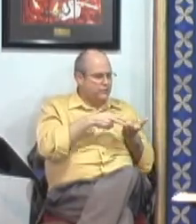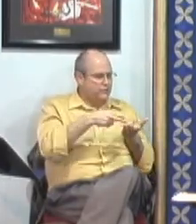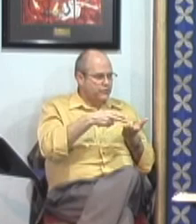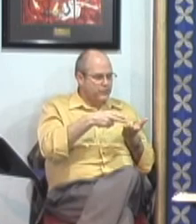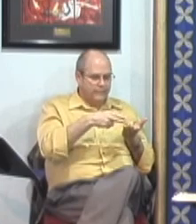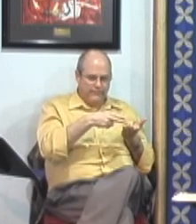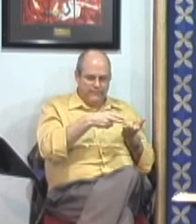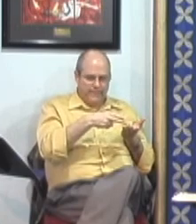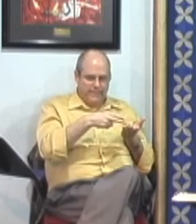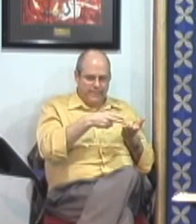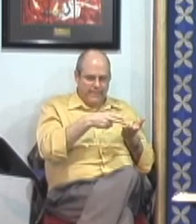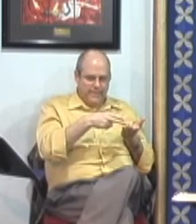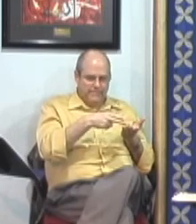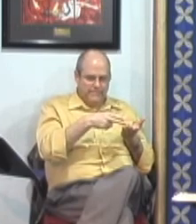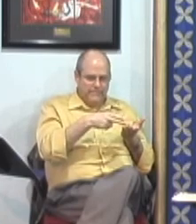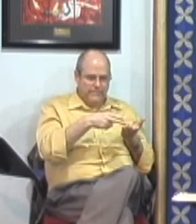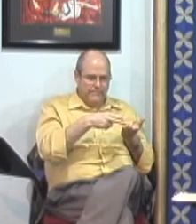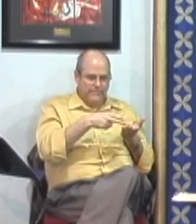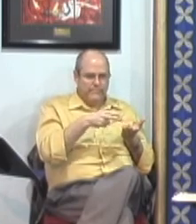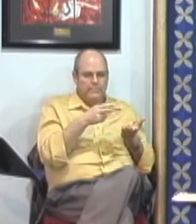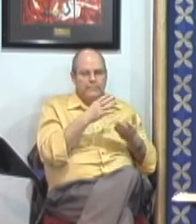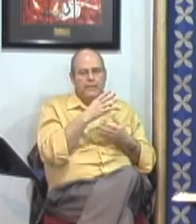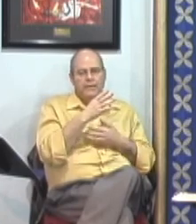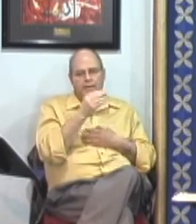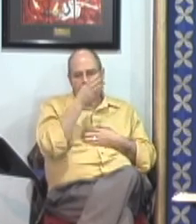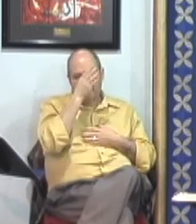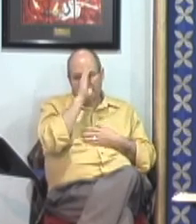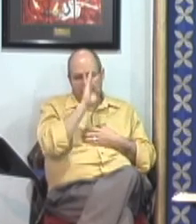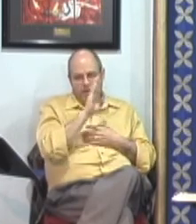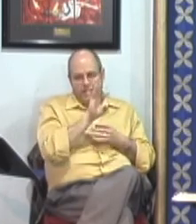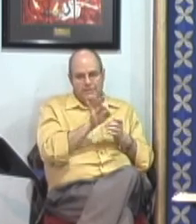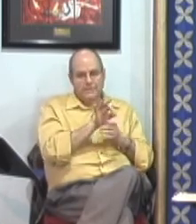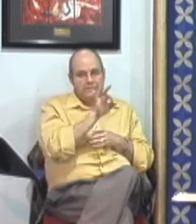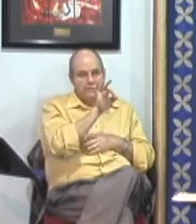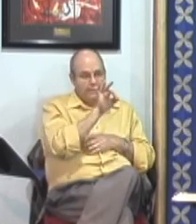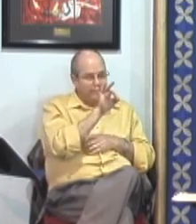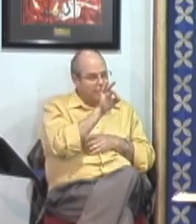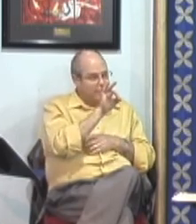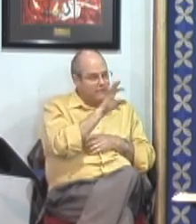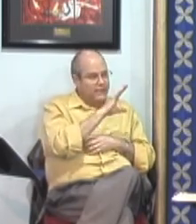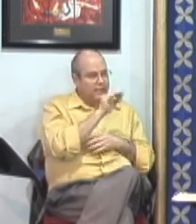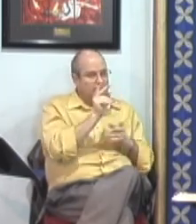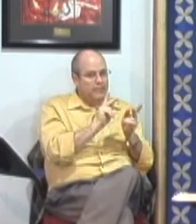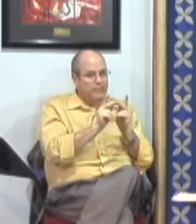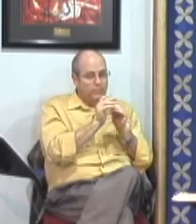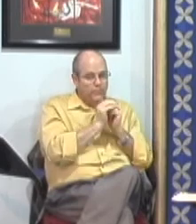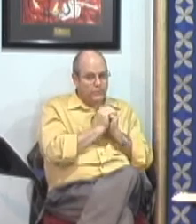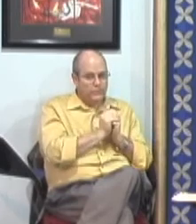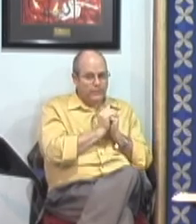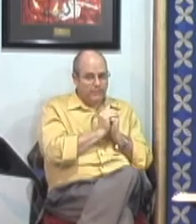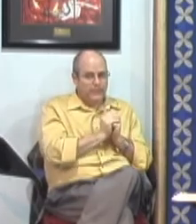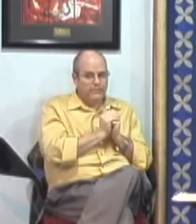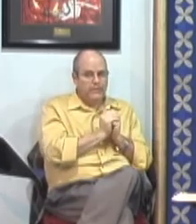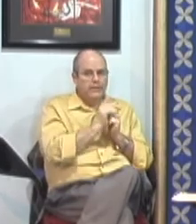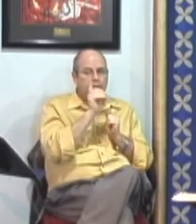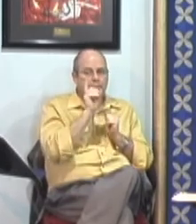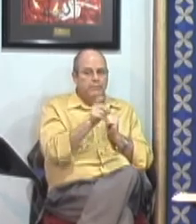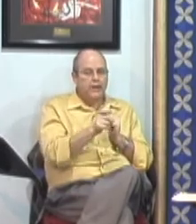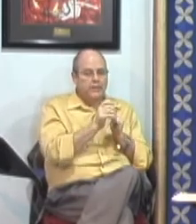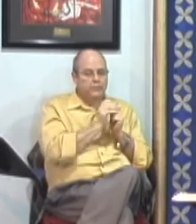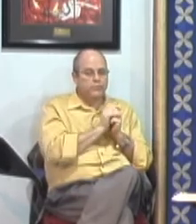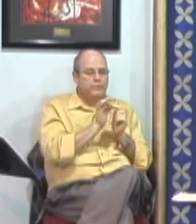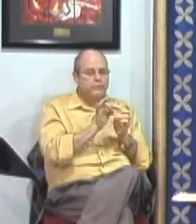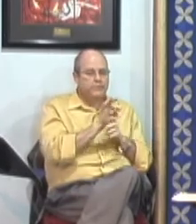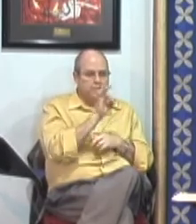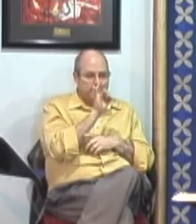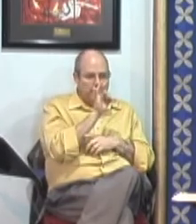words there? Verse 24, God is spirit, and those who worship him must worship in